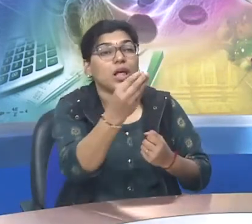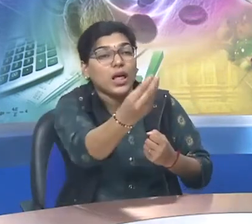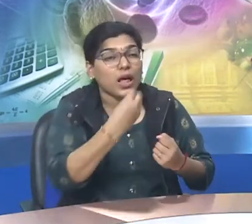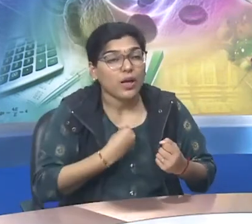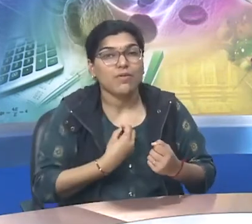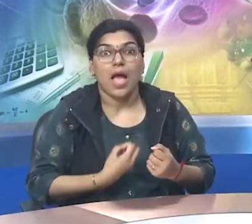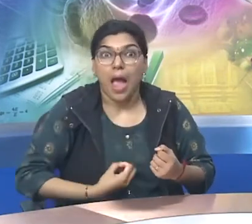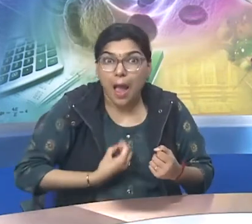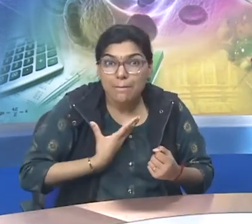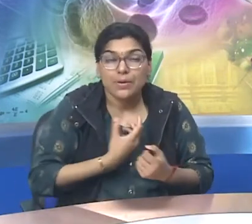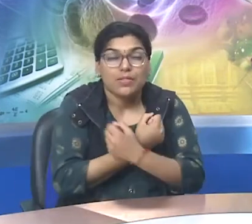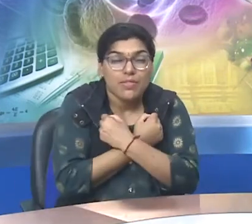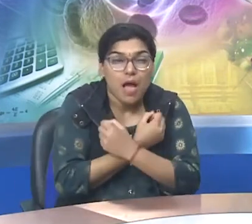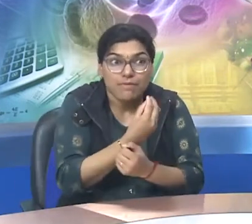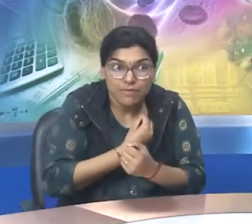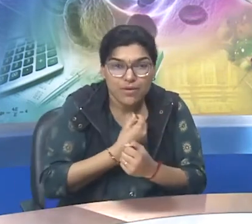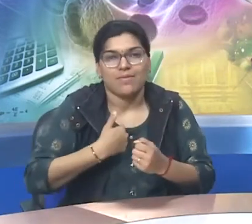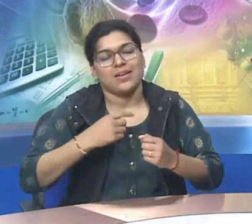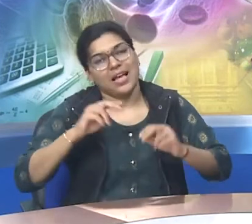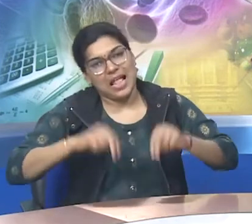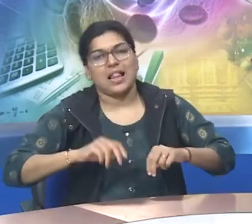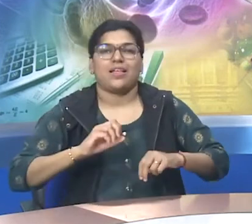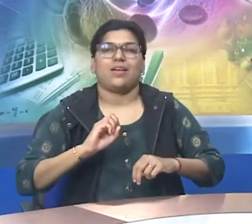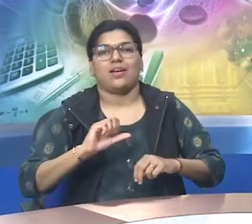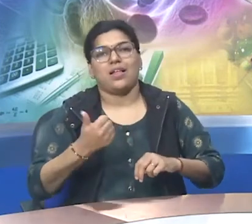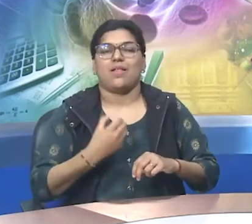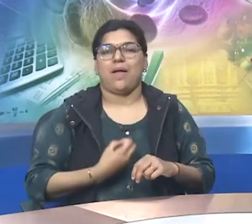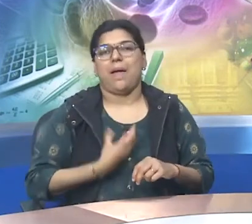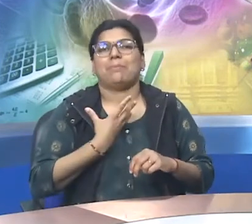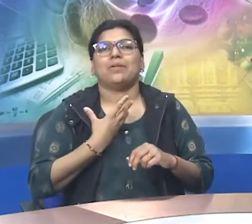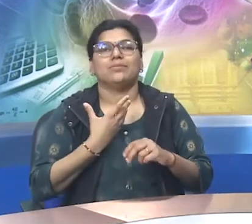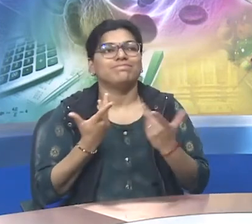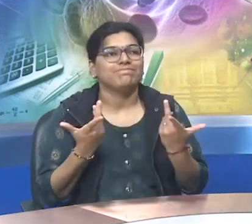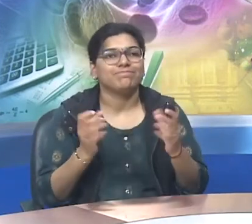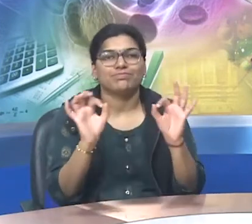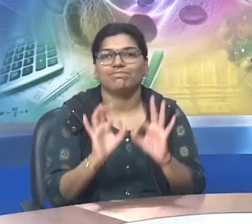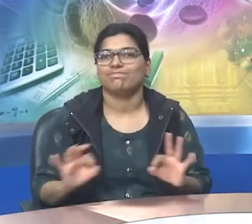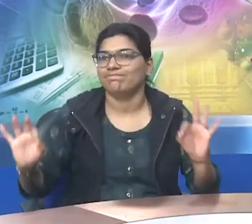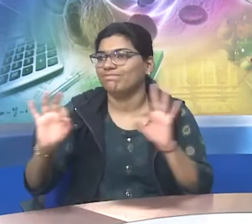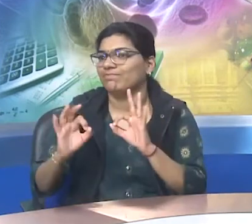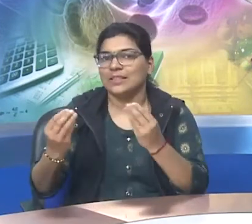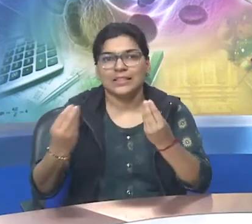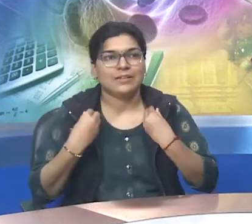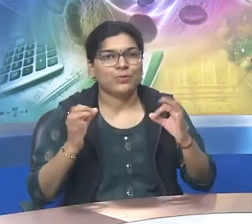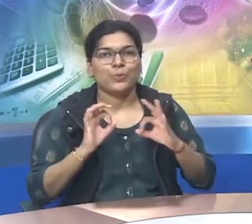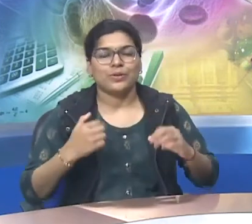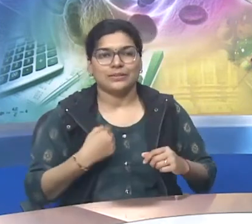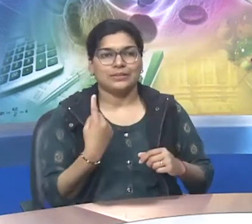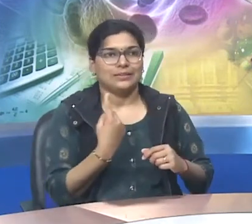She was feeling so lonely and she was in need of love to be happy.